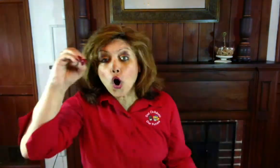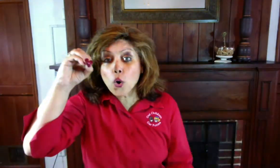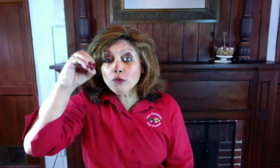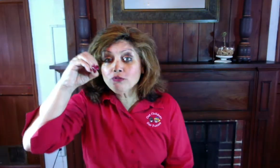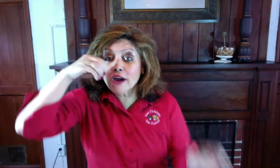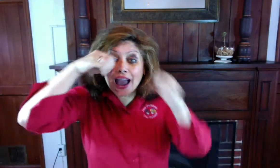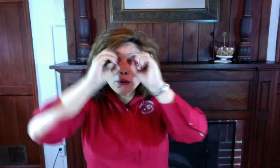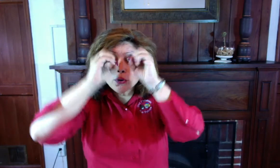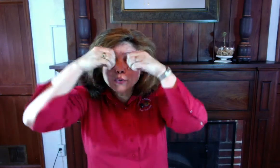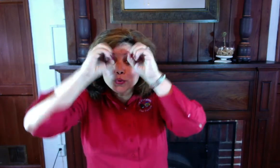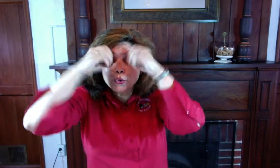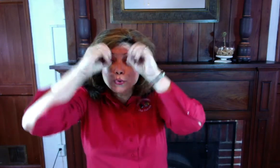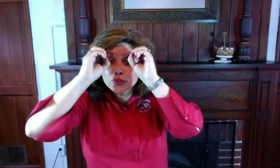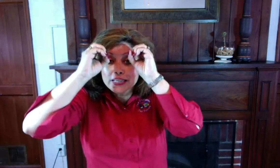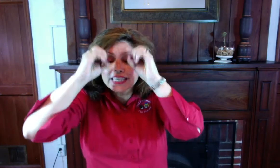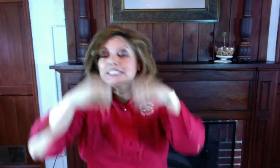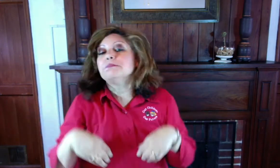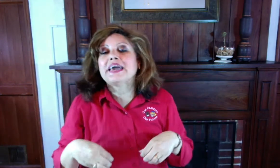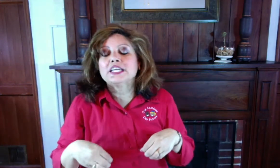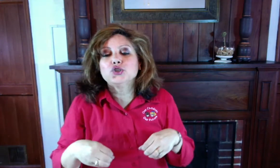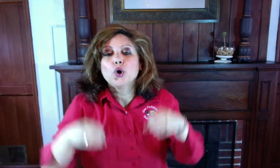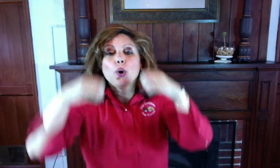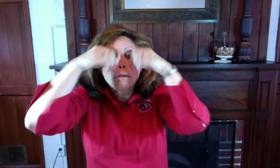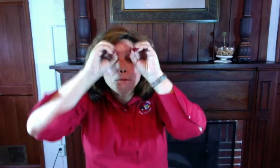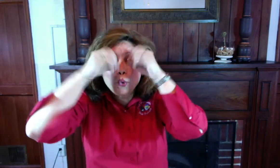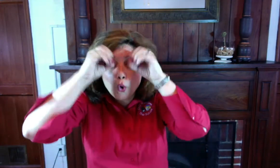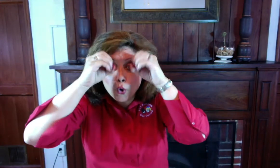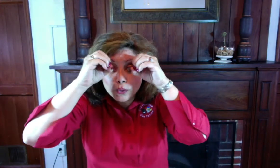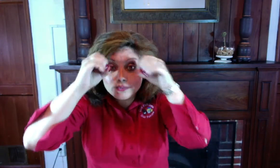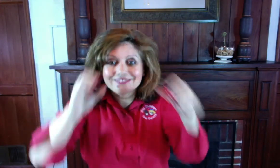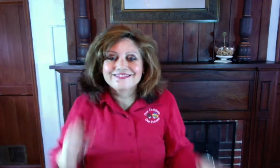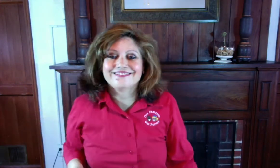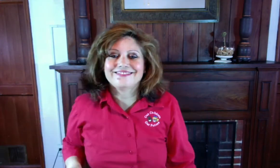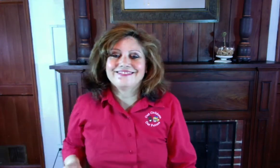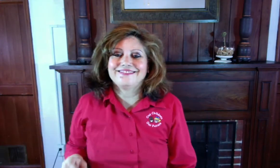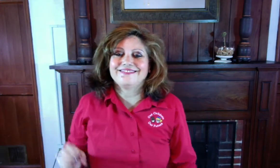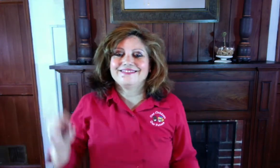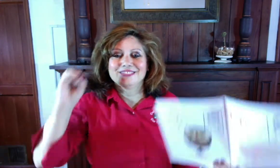O for owl, hoot hoot, in Spanish búho.